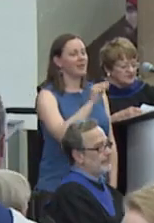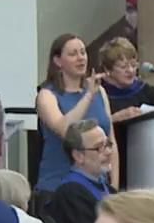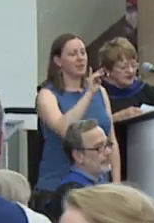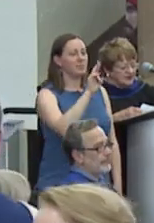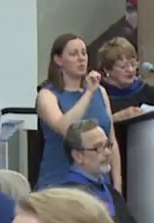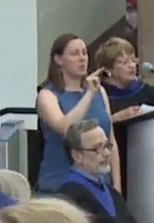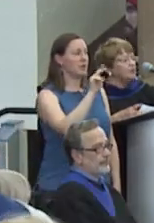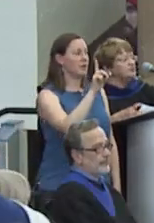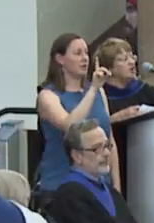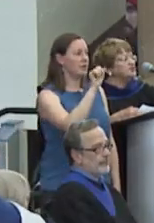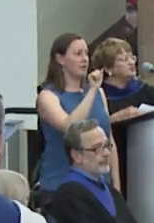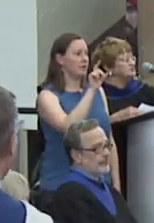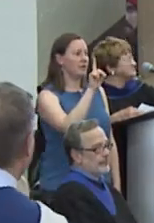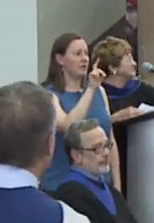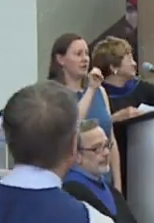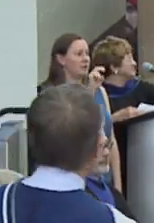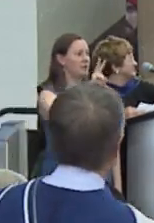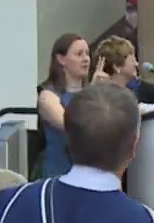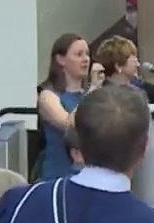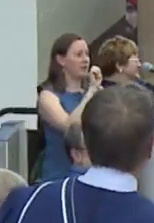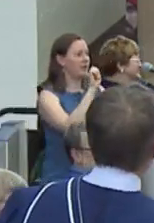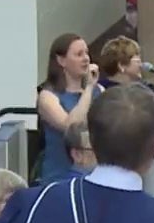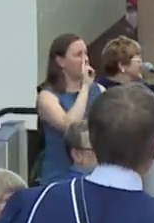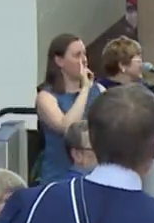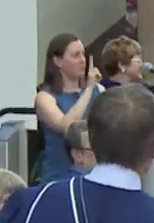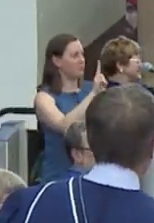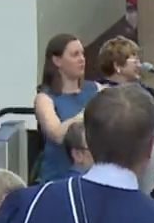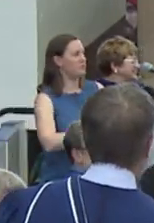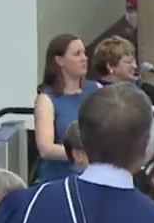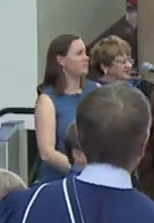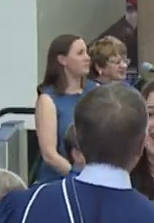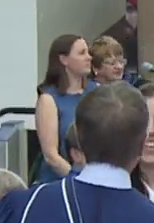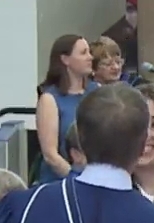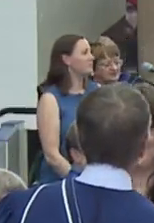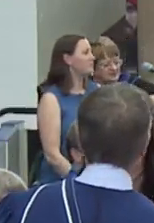Miranda DeBay with honors.